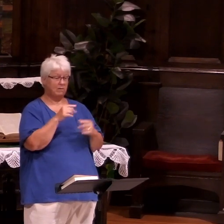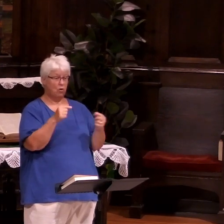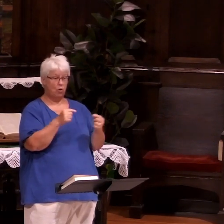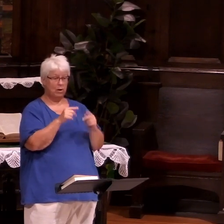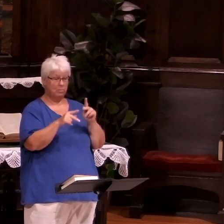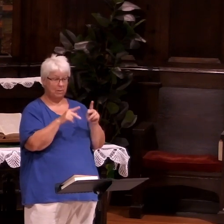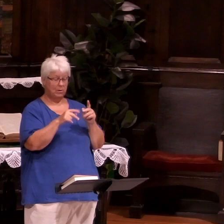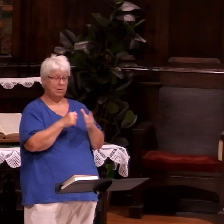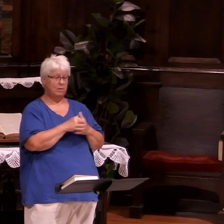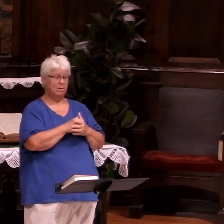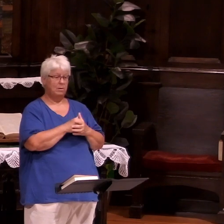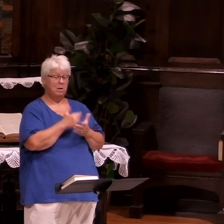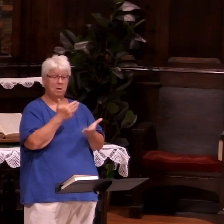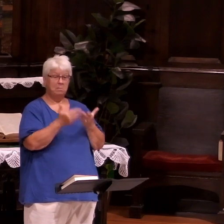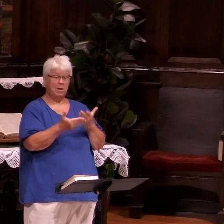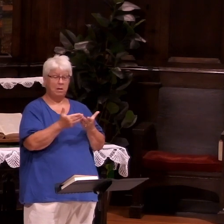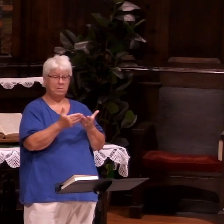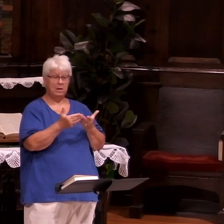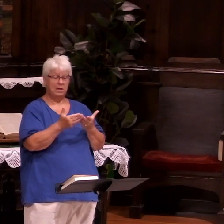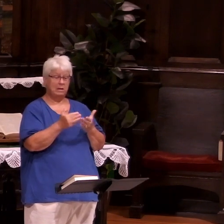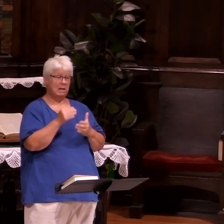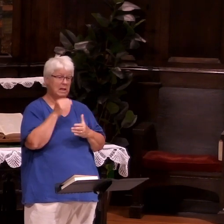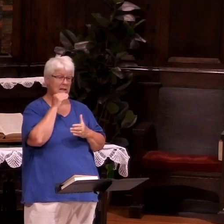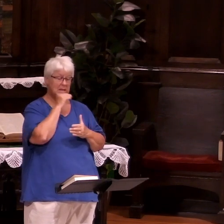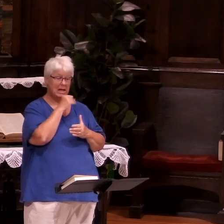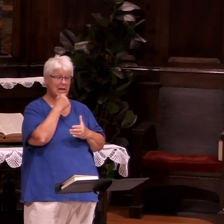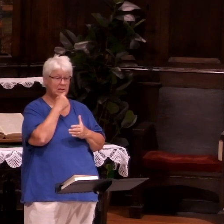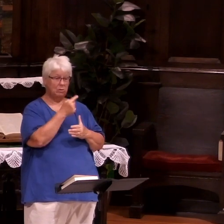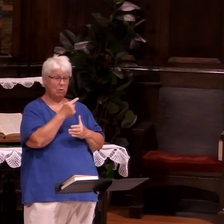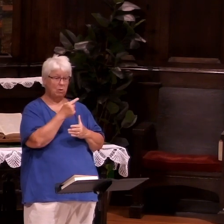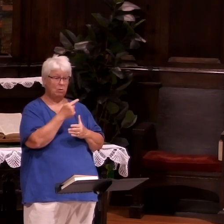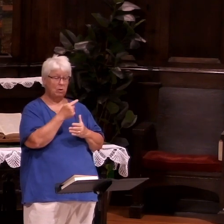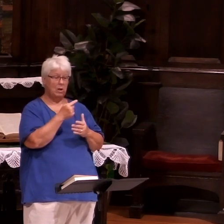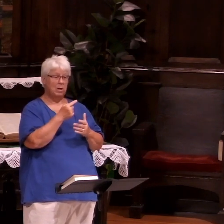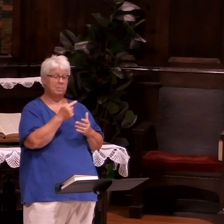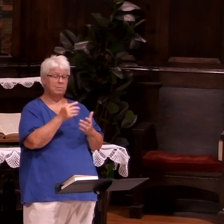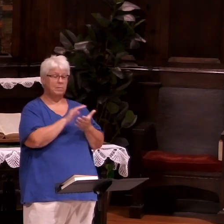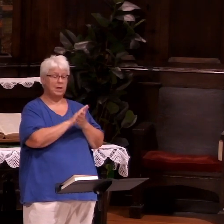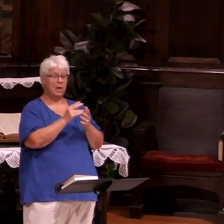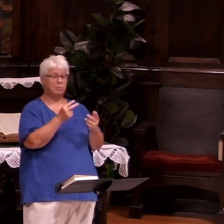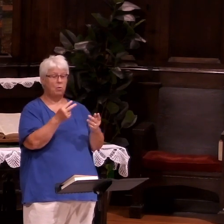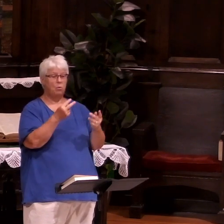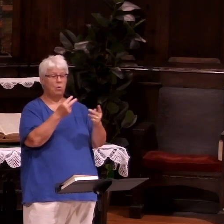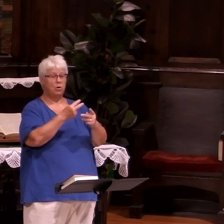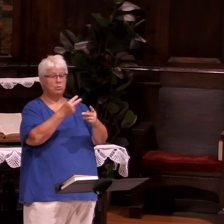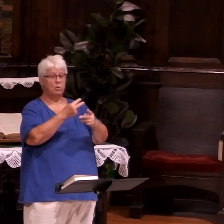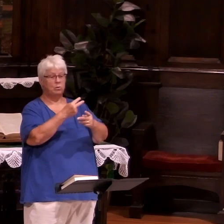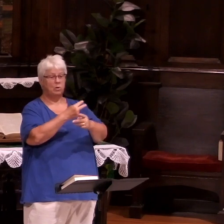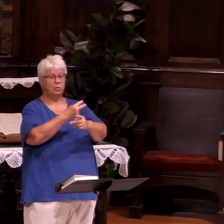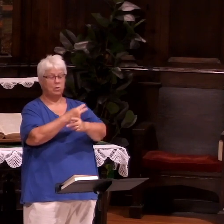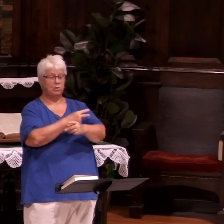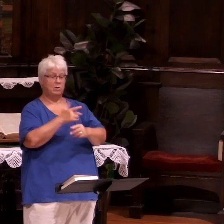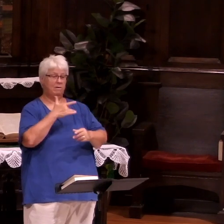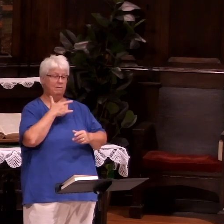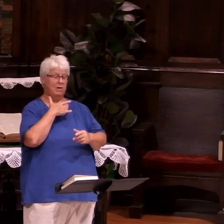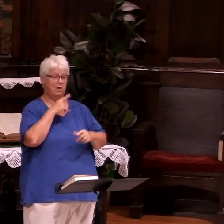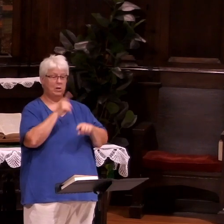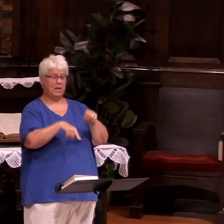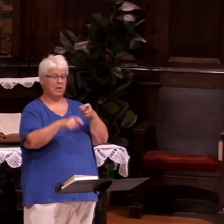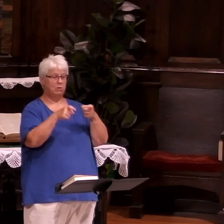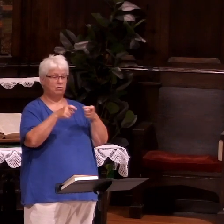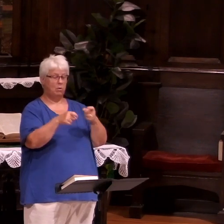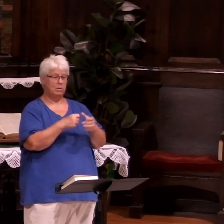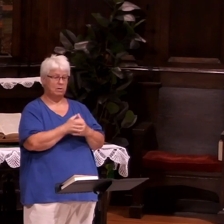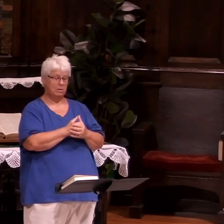people. Or maybe the lie that we've told has just gone on for so long that it now feels out of